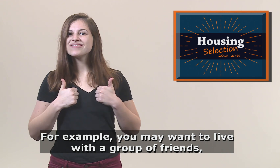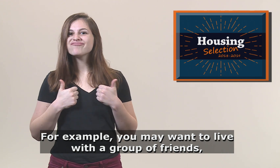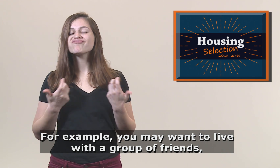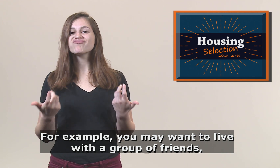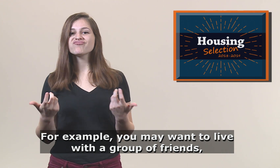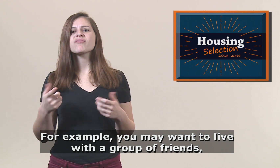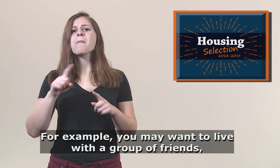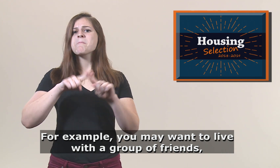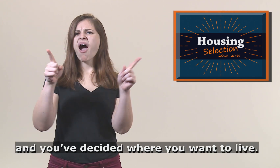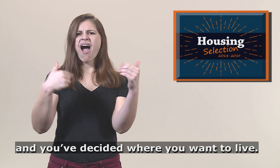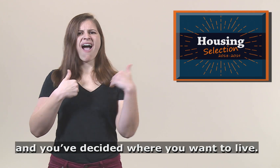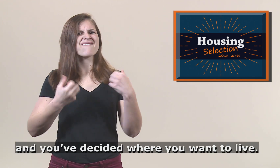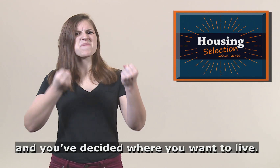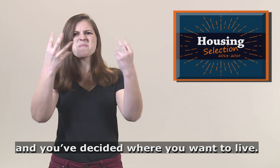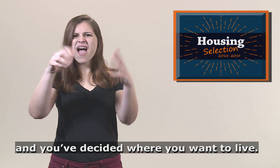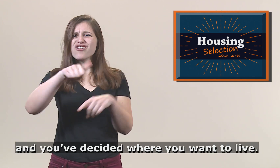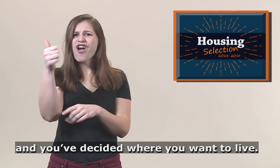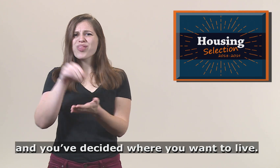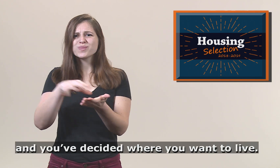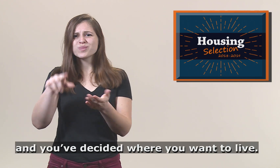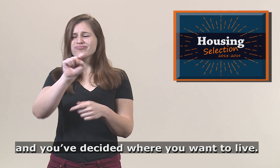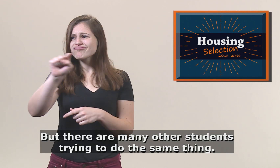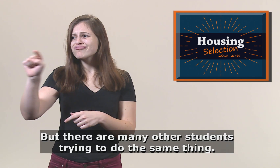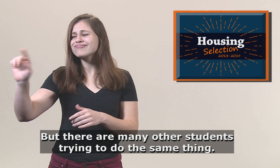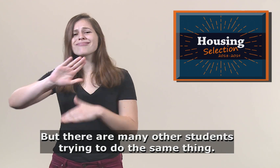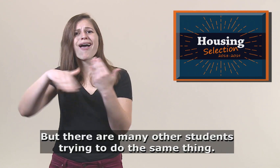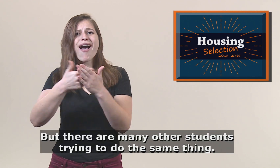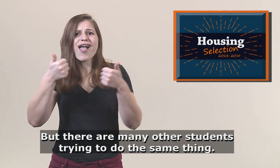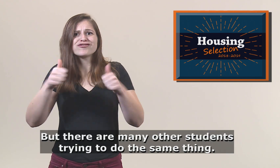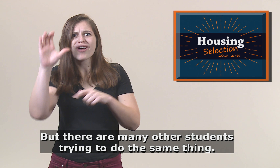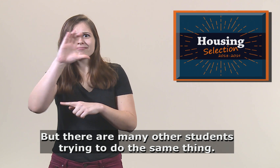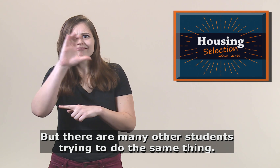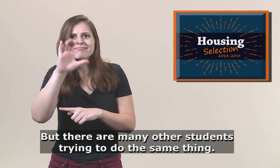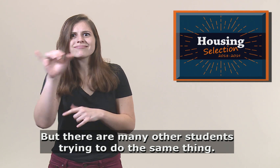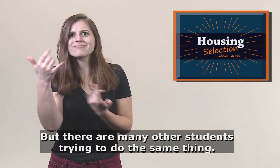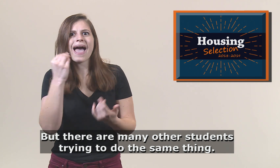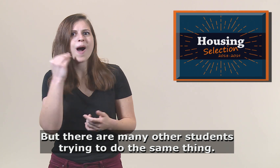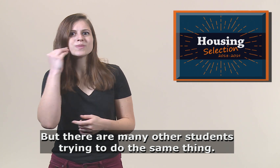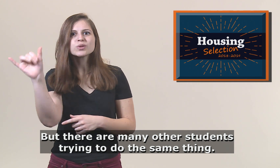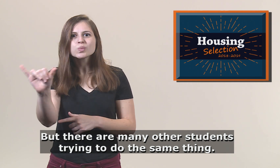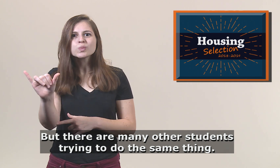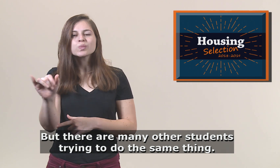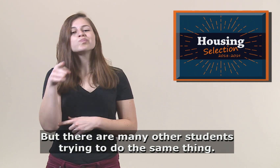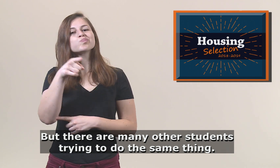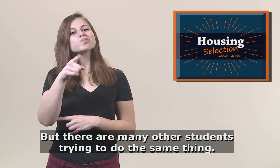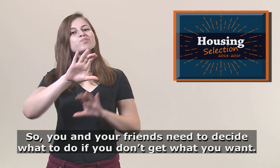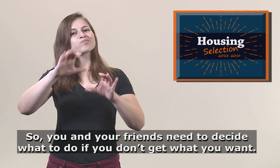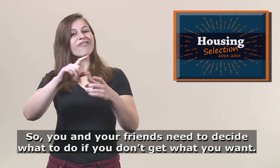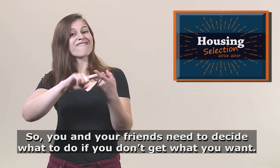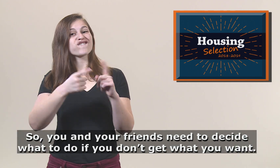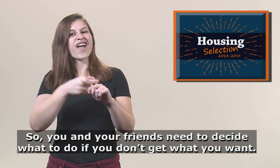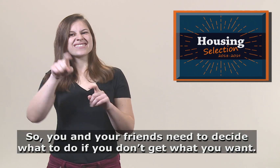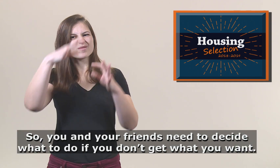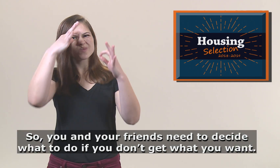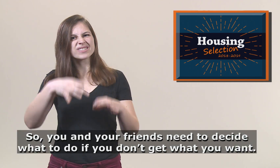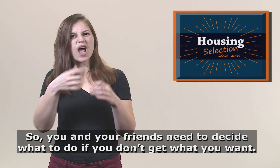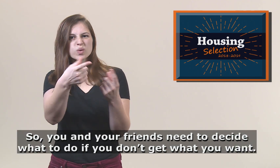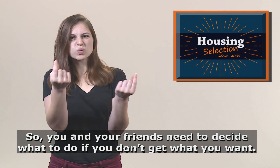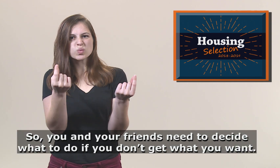with a group of friends and you've decided where you want to live. But there are many other students trying to do the same thing, so you and your friends need to decide